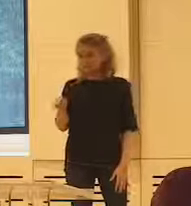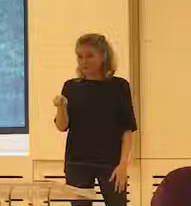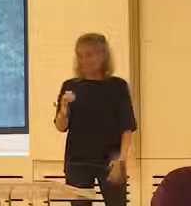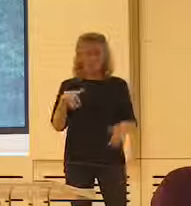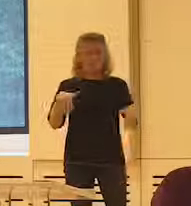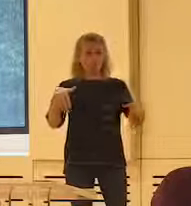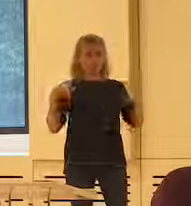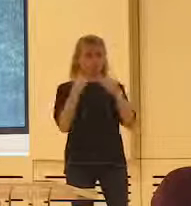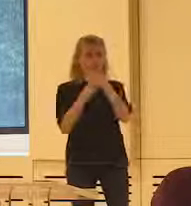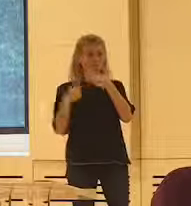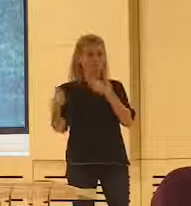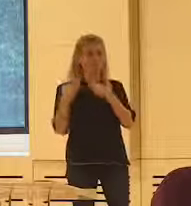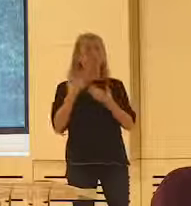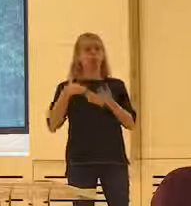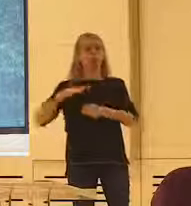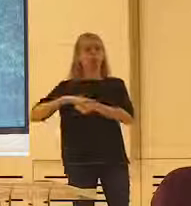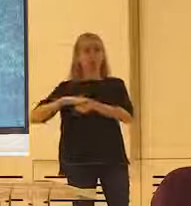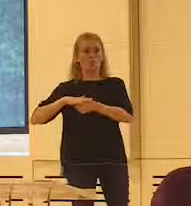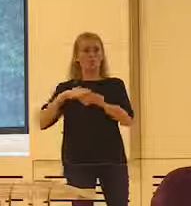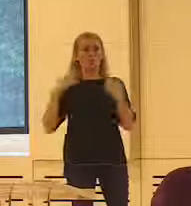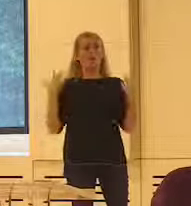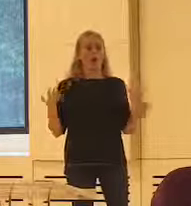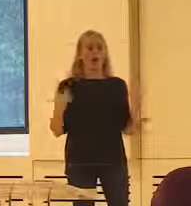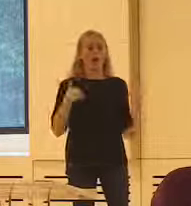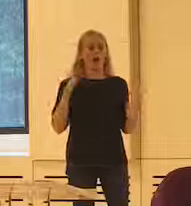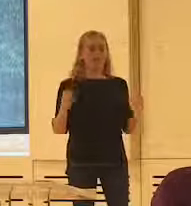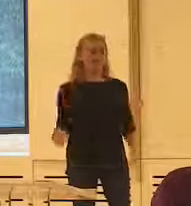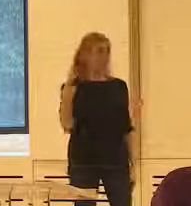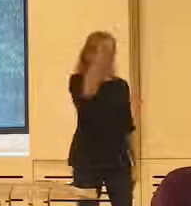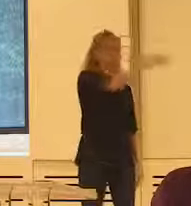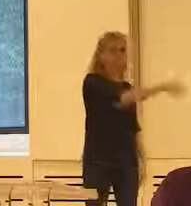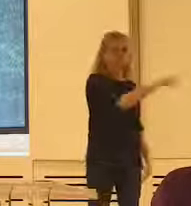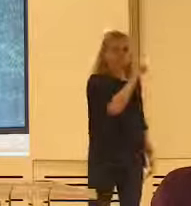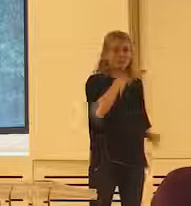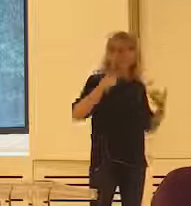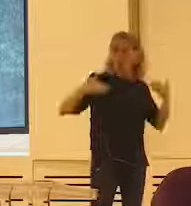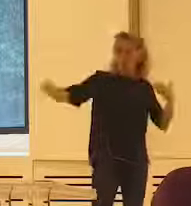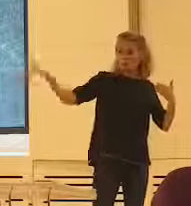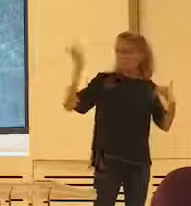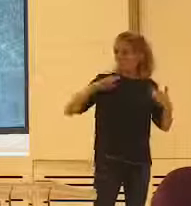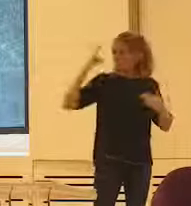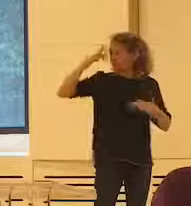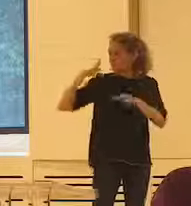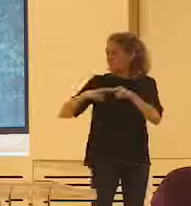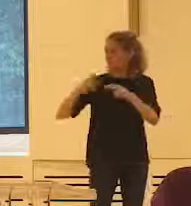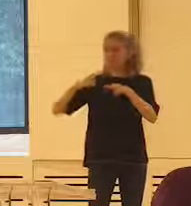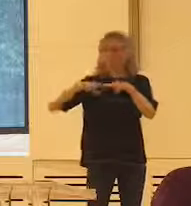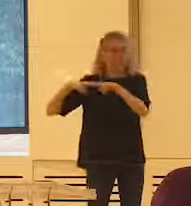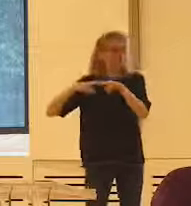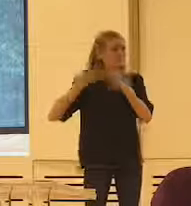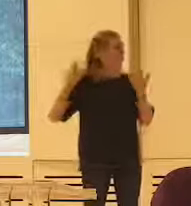don't have that choice. They're moved, and then it becomes they're more isolated because they're moved away from where they are.